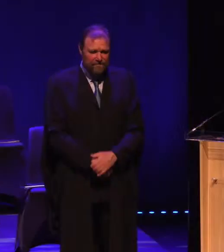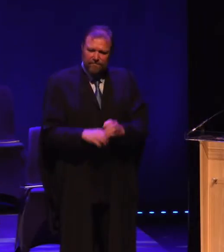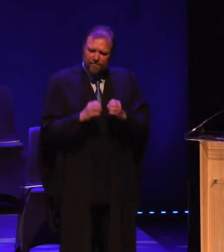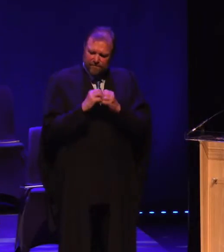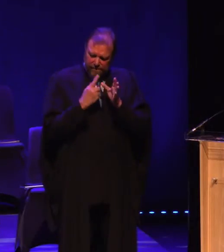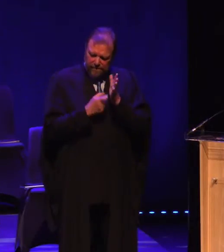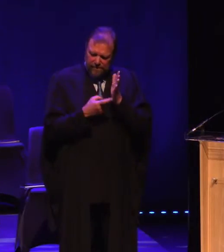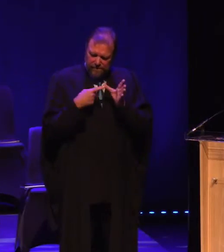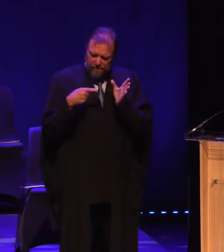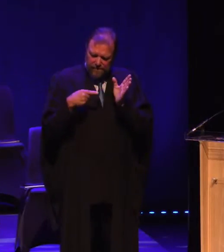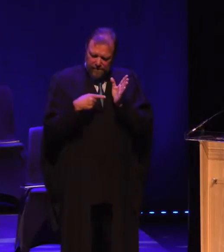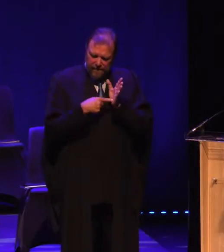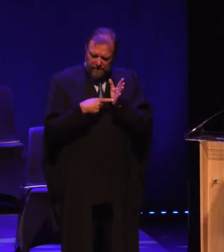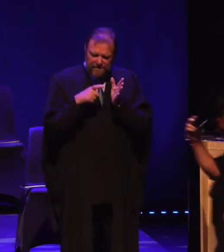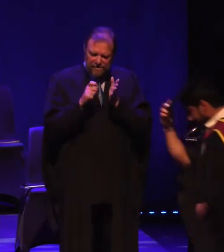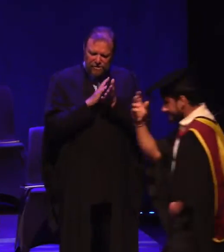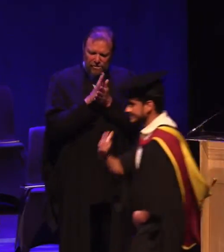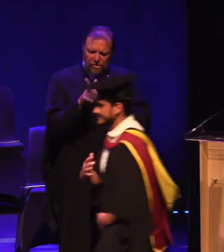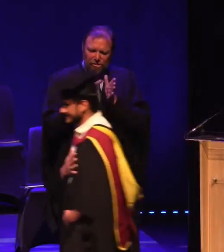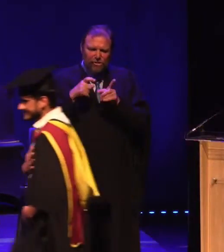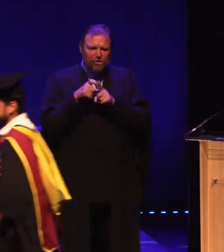Bharat Kumar Haribai Chowdhury.